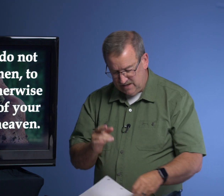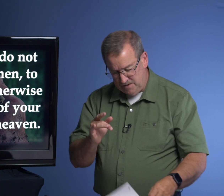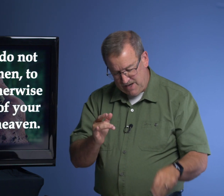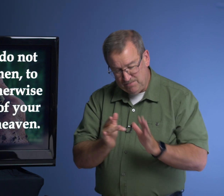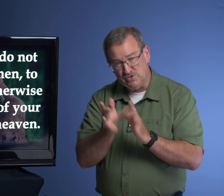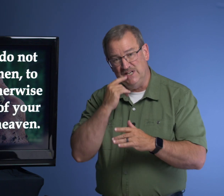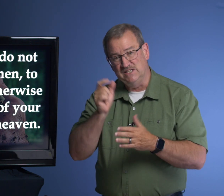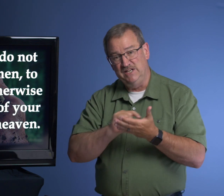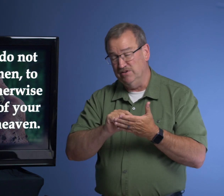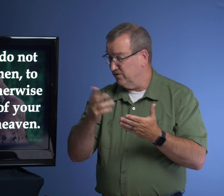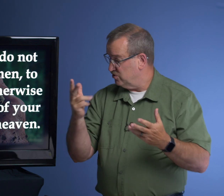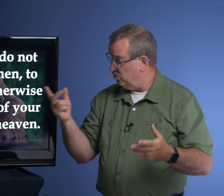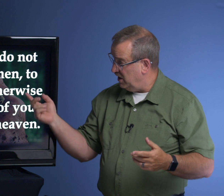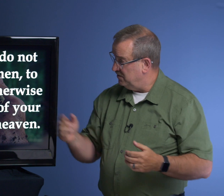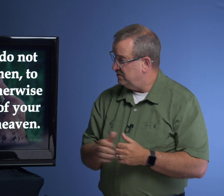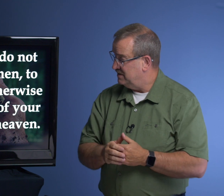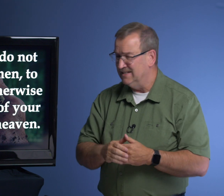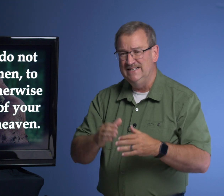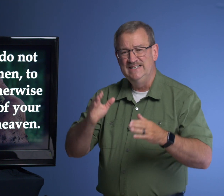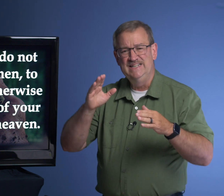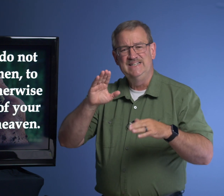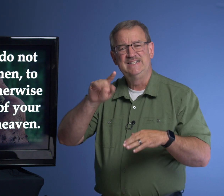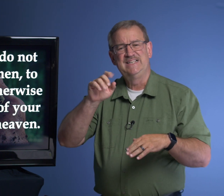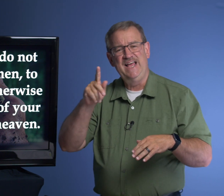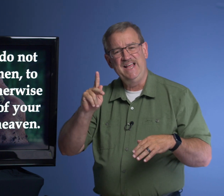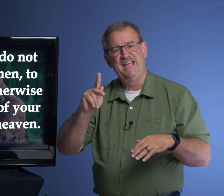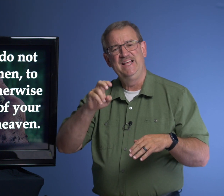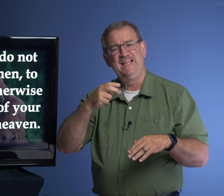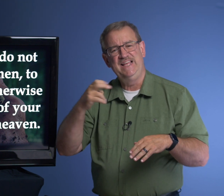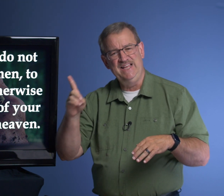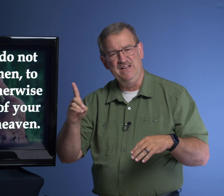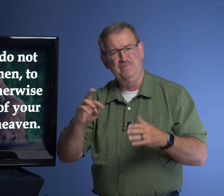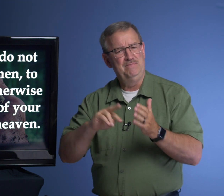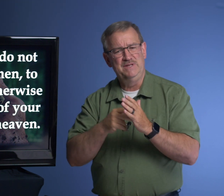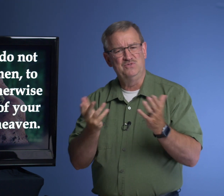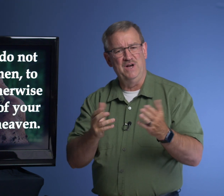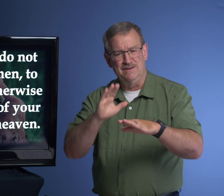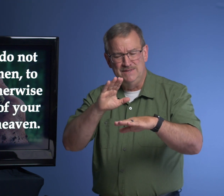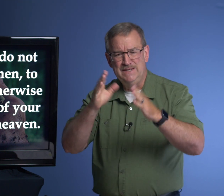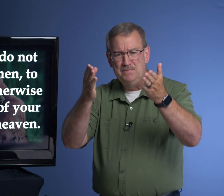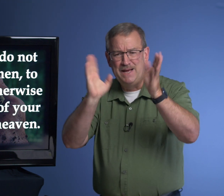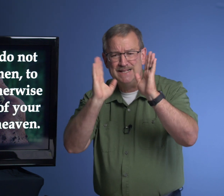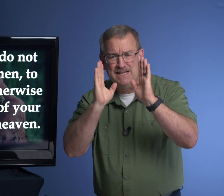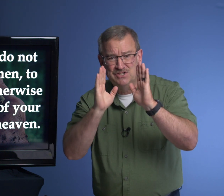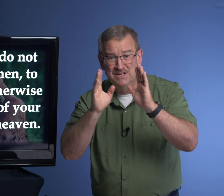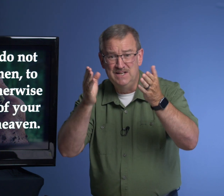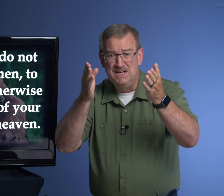The Bible says here in verse 1, take heed. Means what? Pay attention.